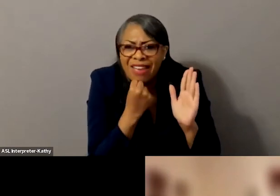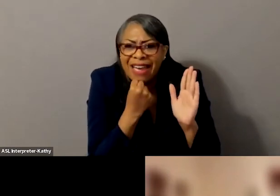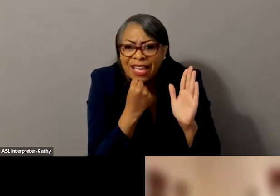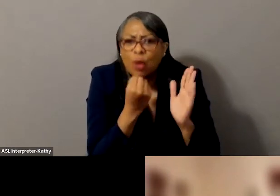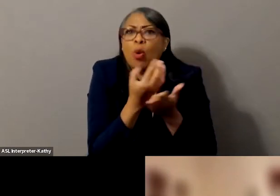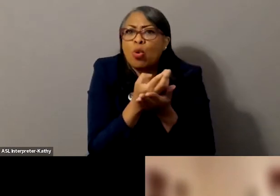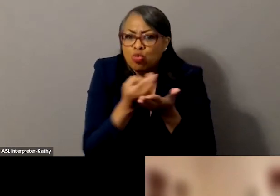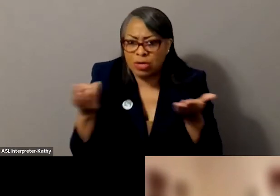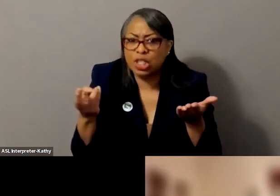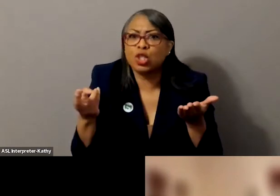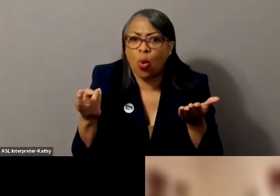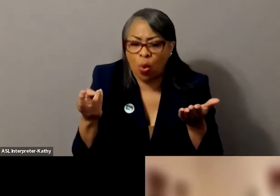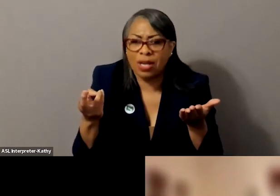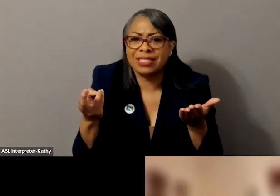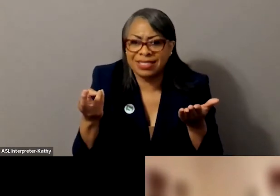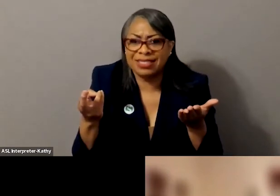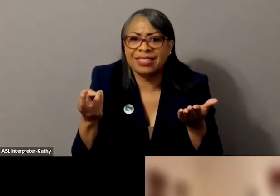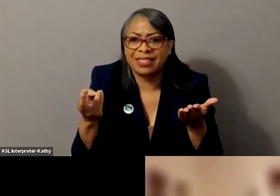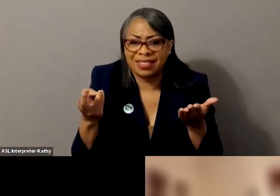resource for